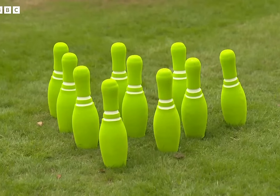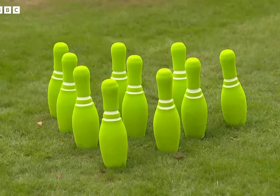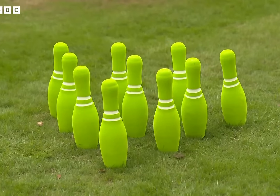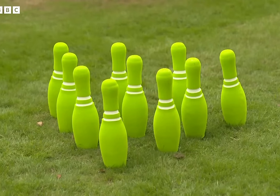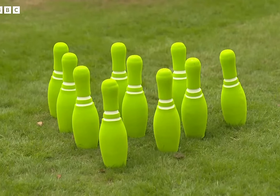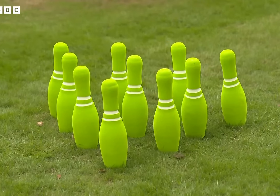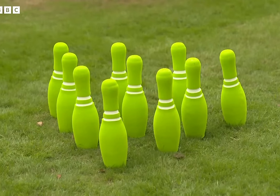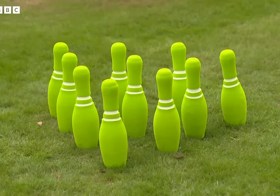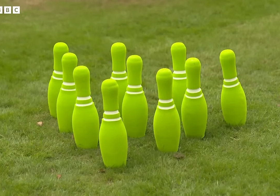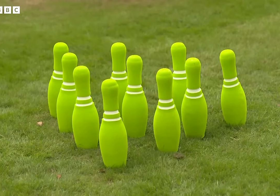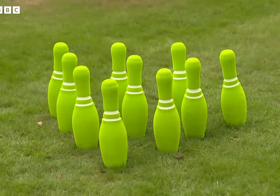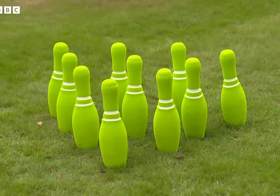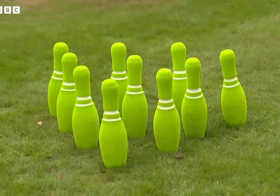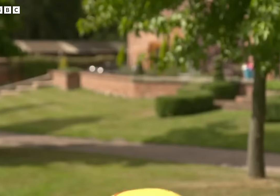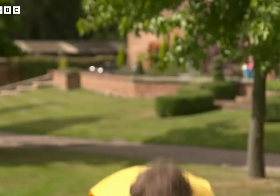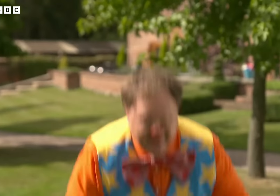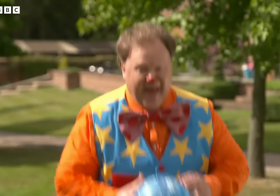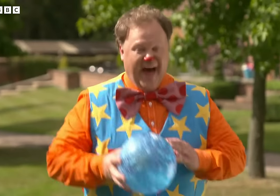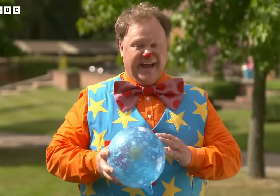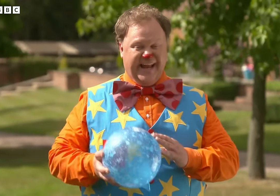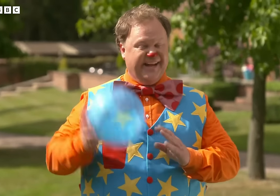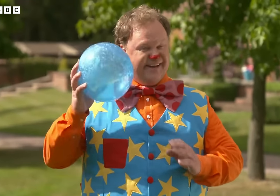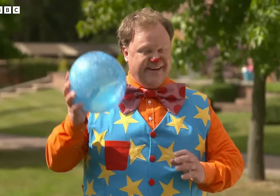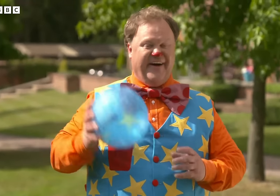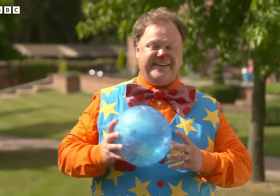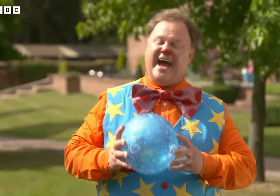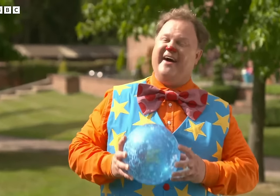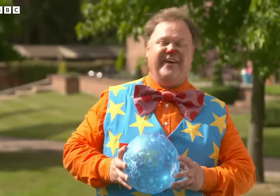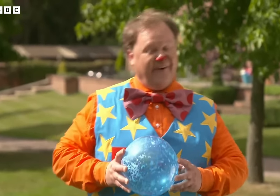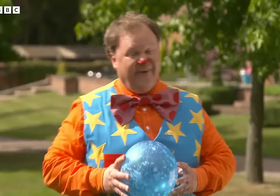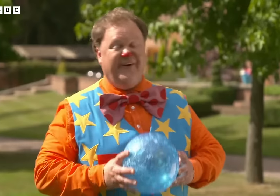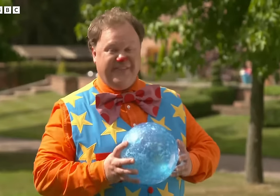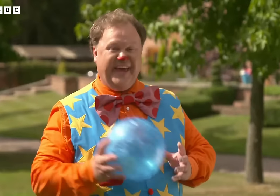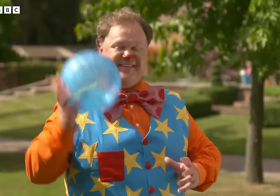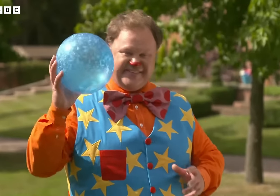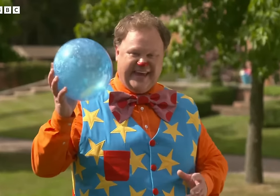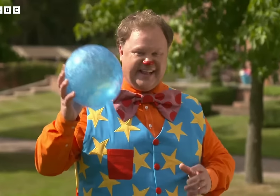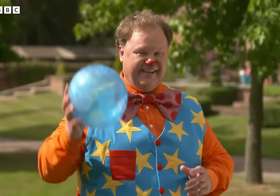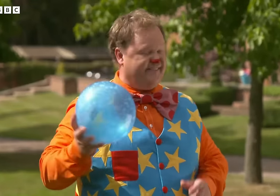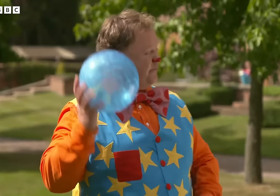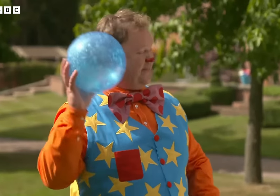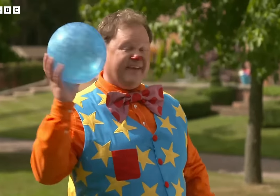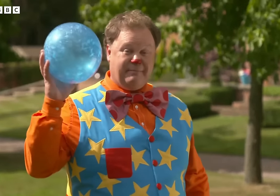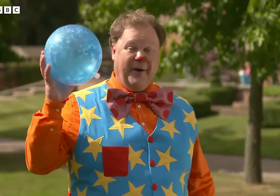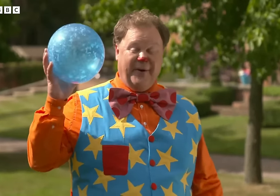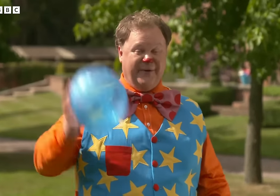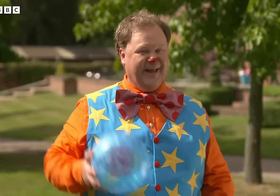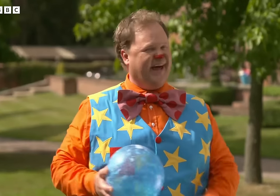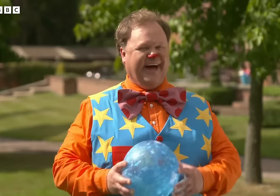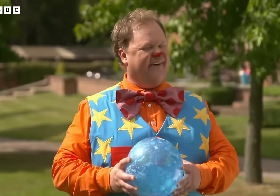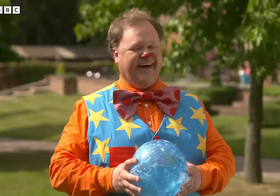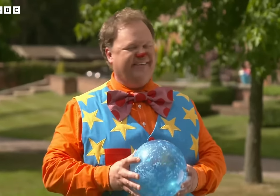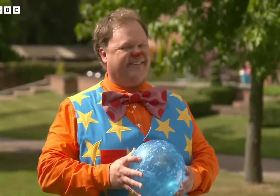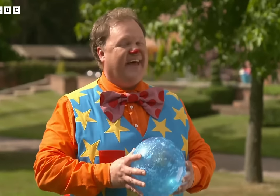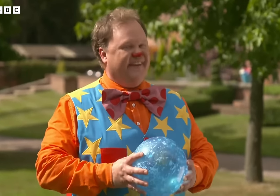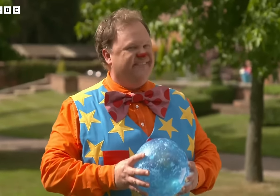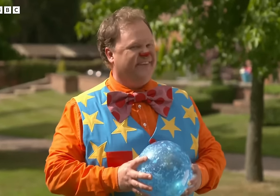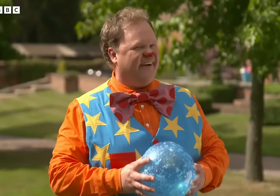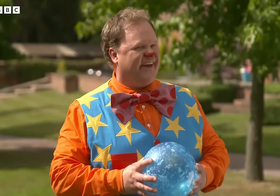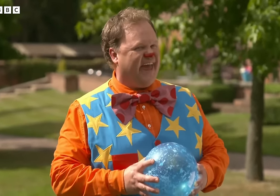Now, for this game, I need to knock down all these skittles with this ball. Oh, it's very